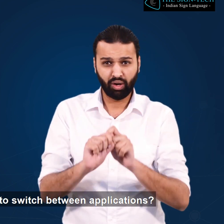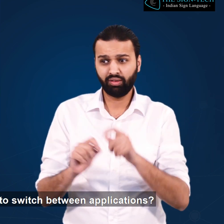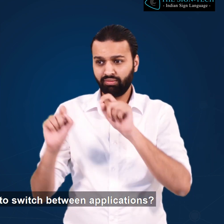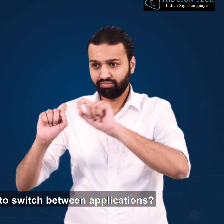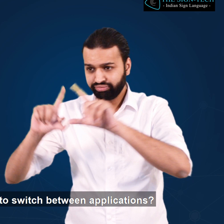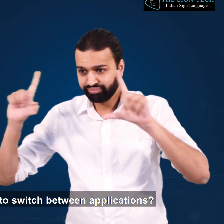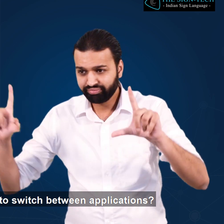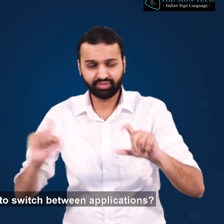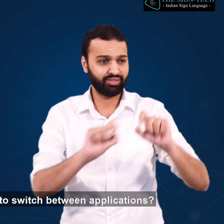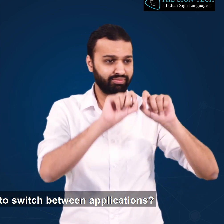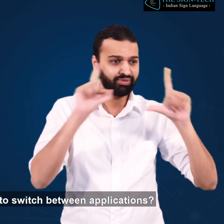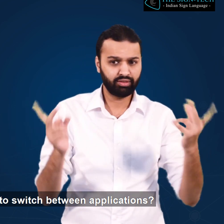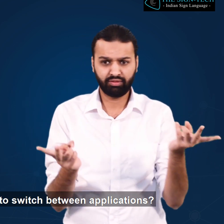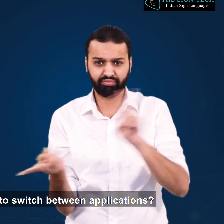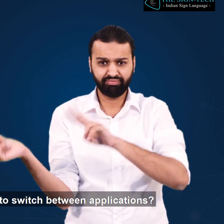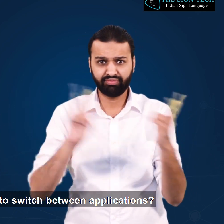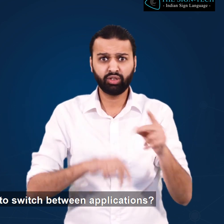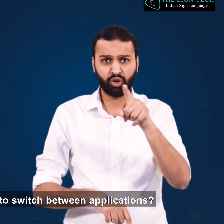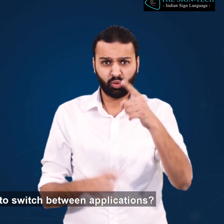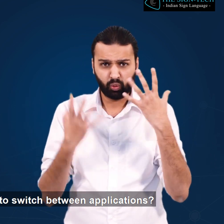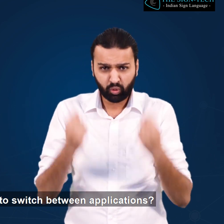Do you want to know how to switch between applications?